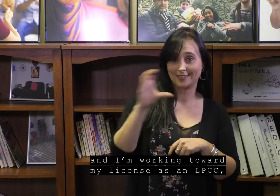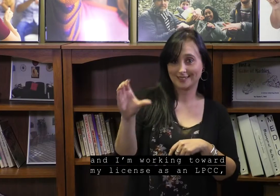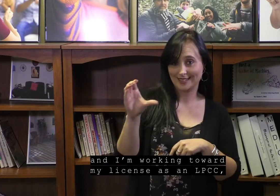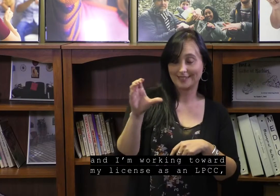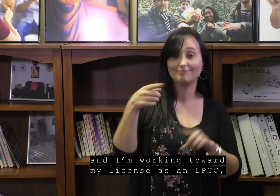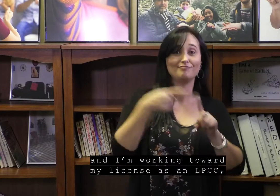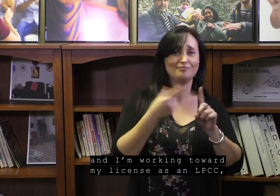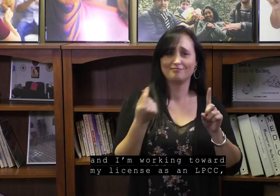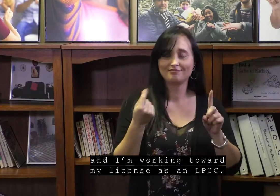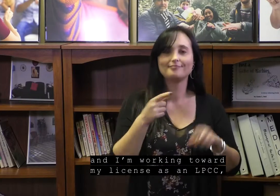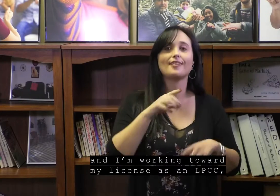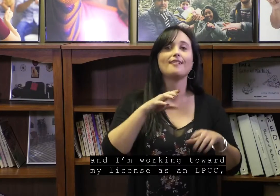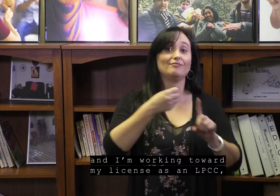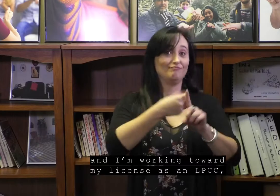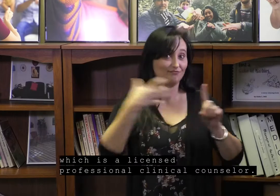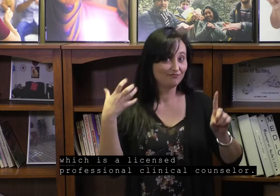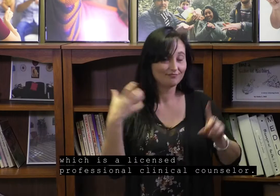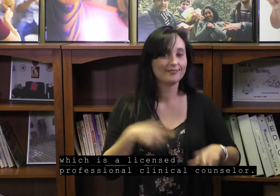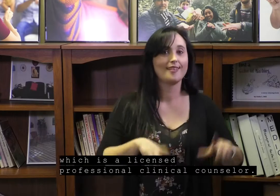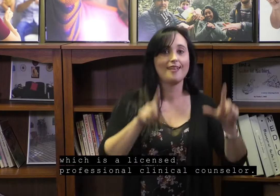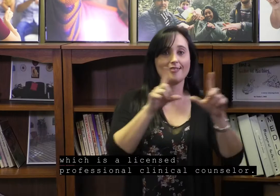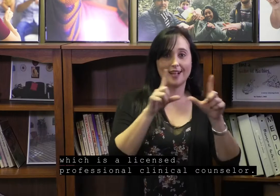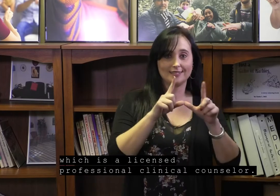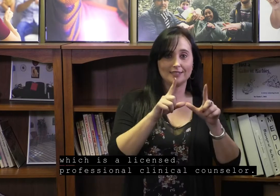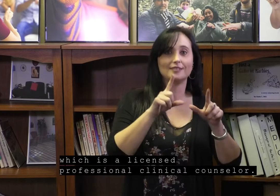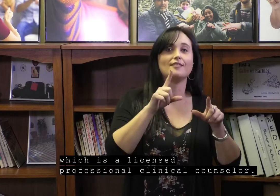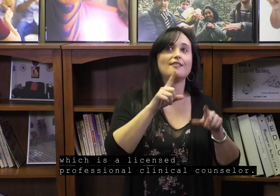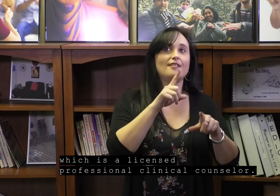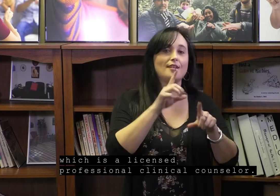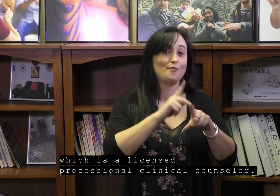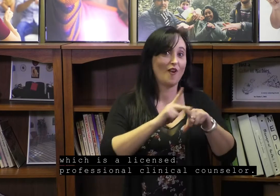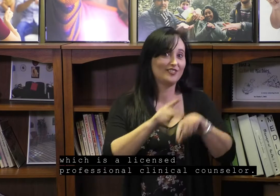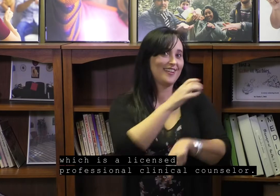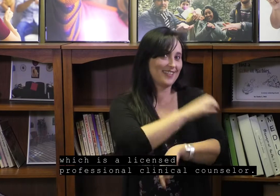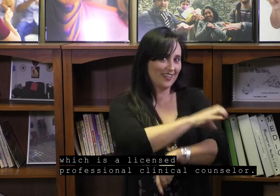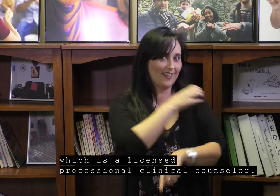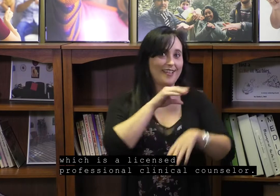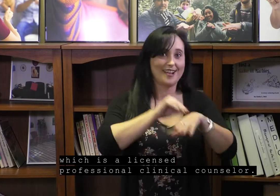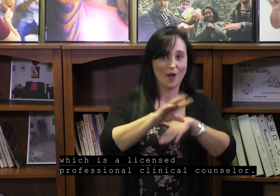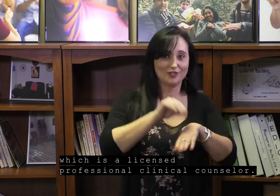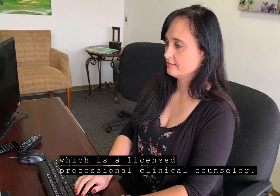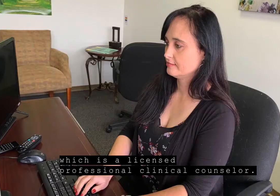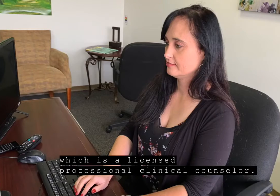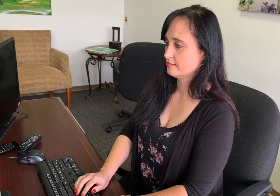license as an LPCC, which is a Licensed Professional Clinical Counselor.